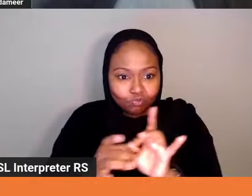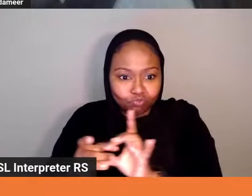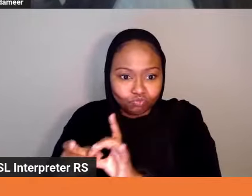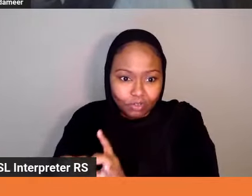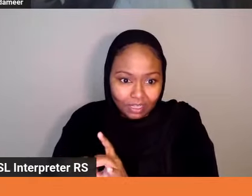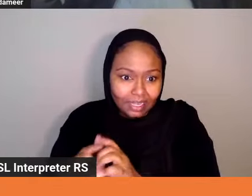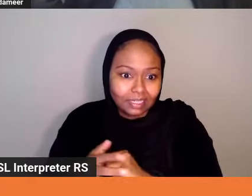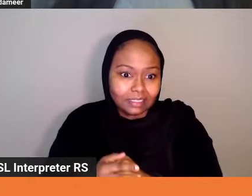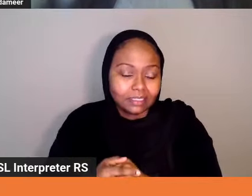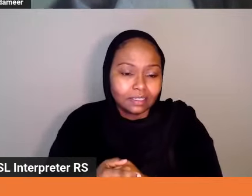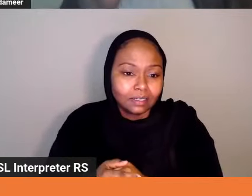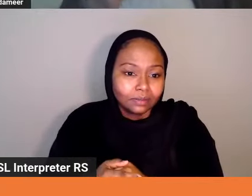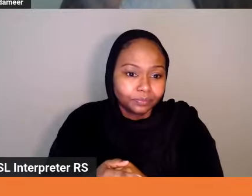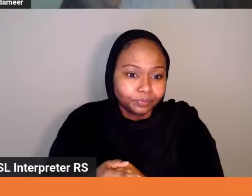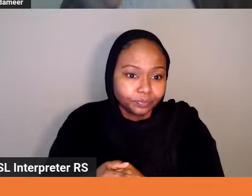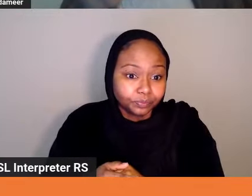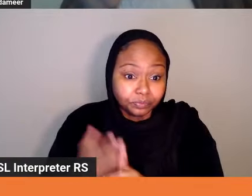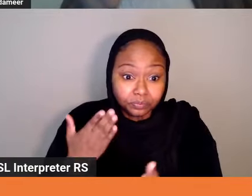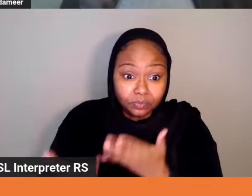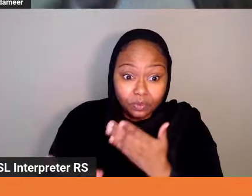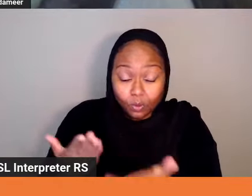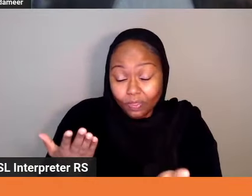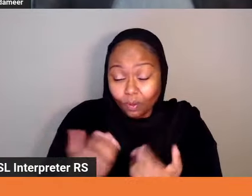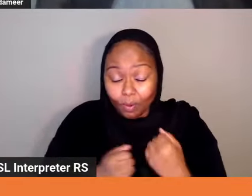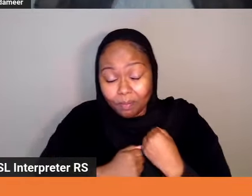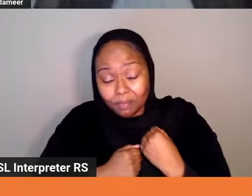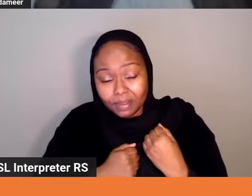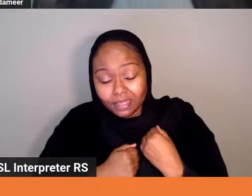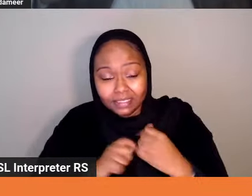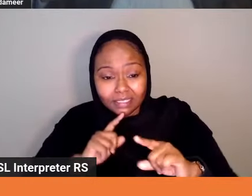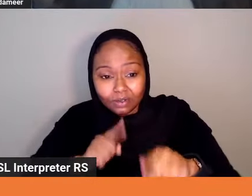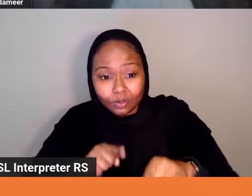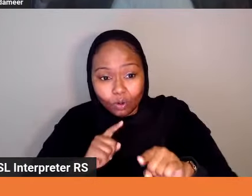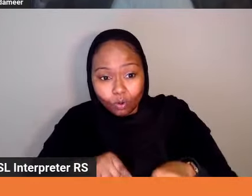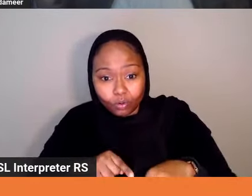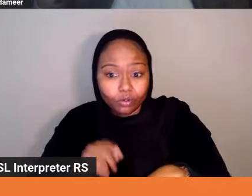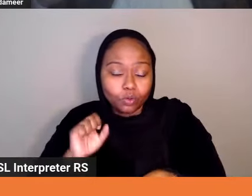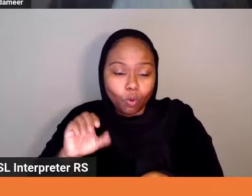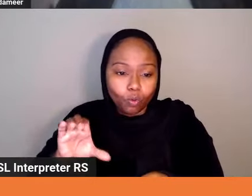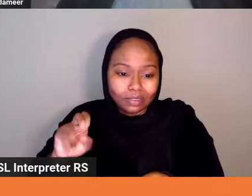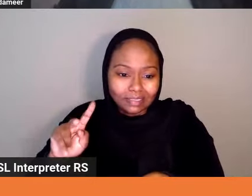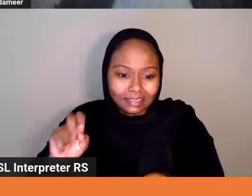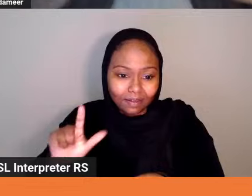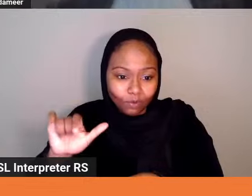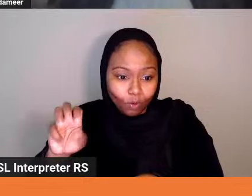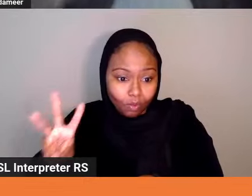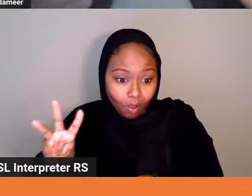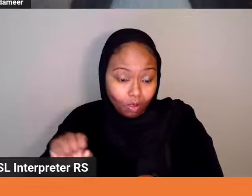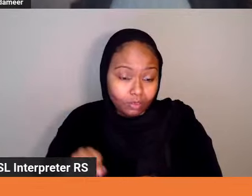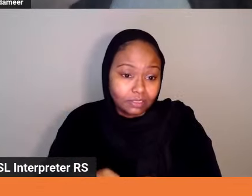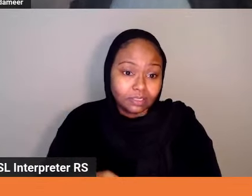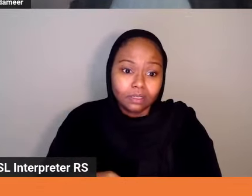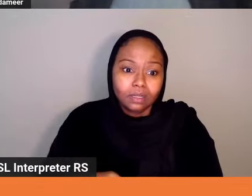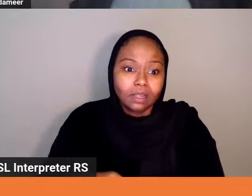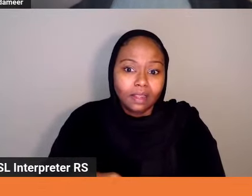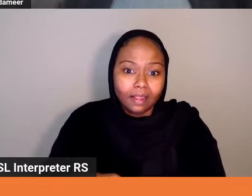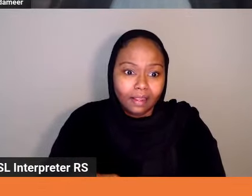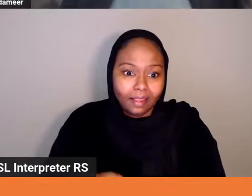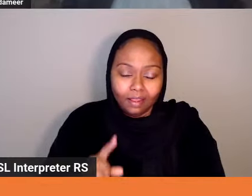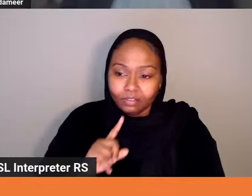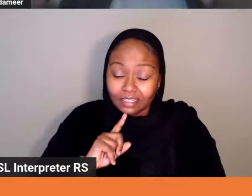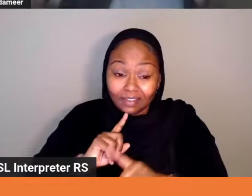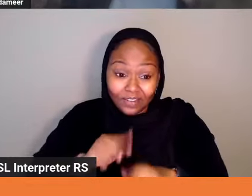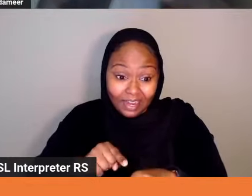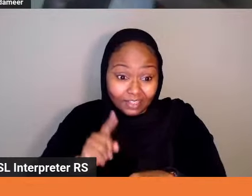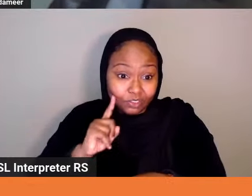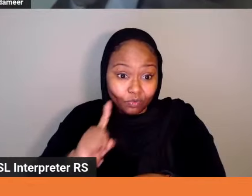whether civil laws or military orders, were amended in order to give an answer on the practical level, how